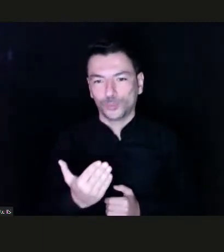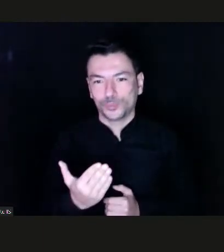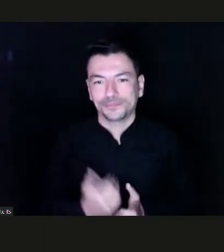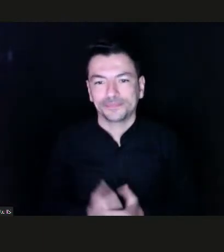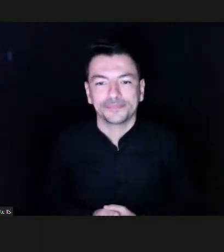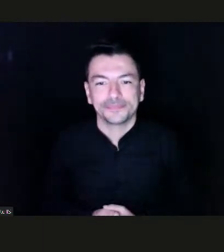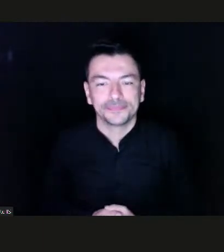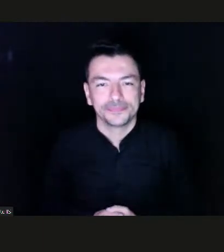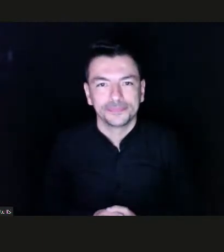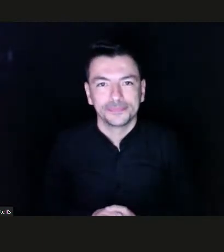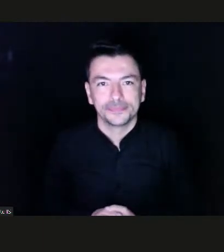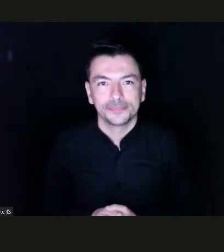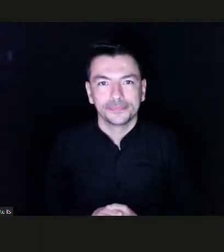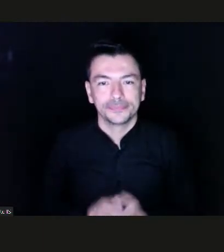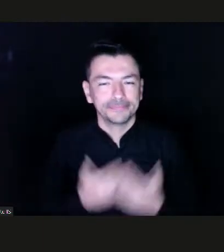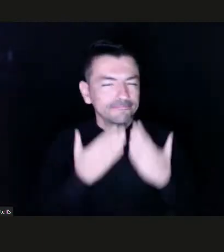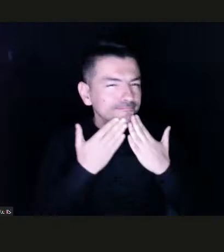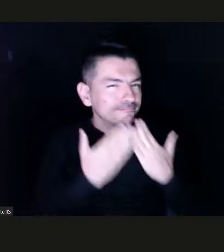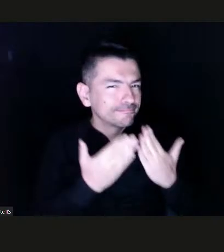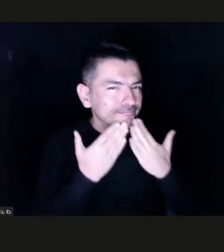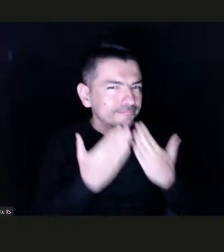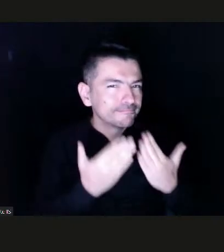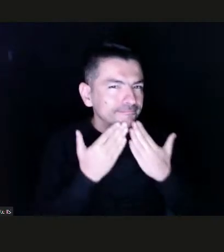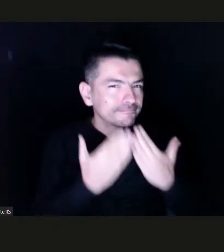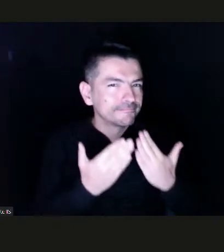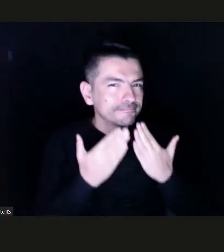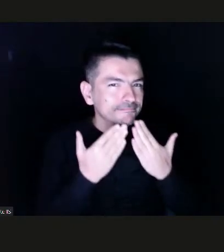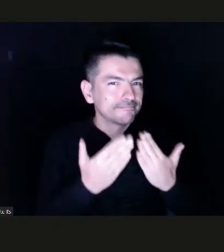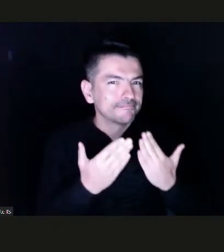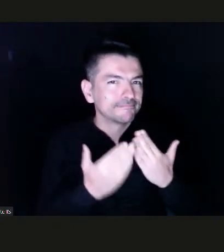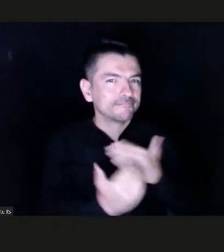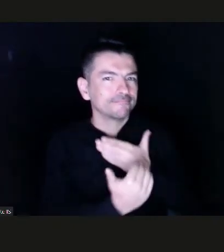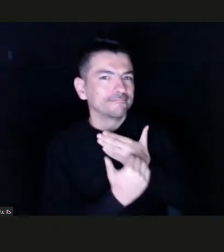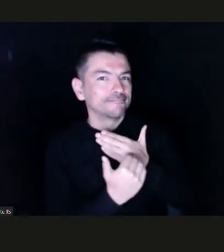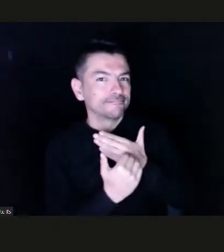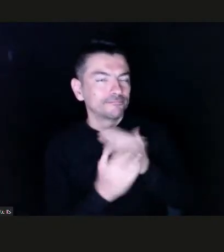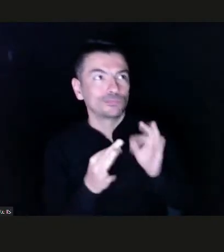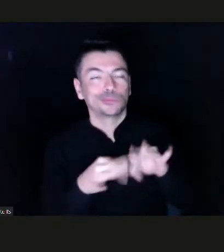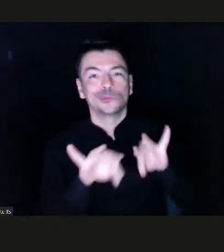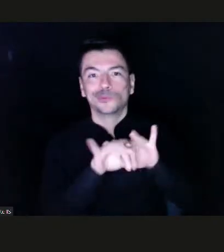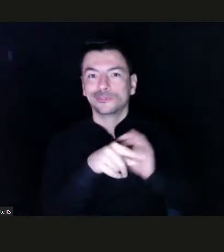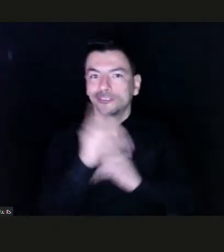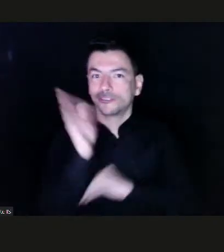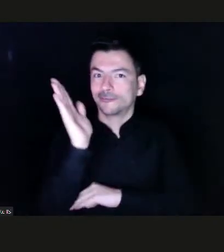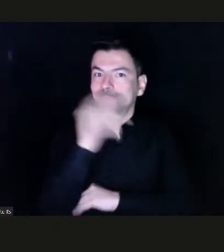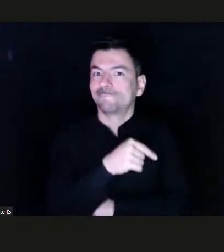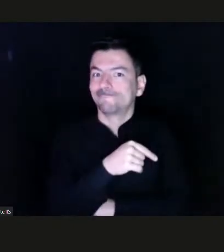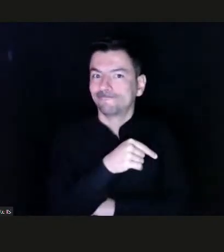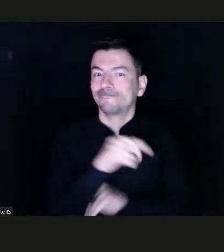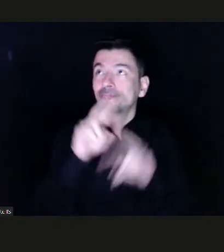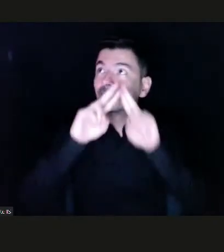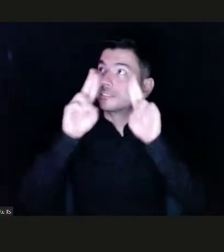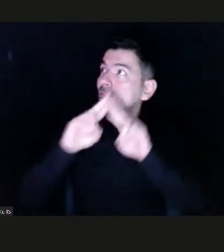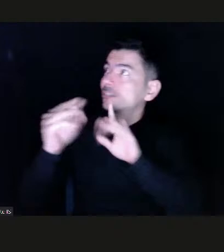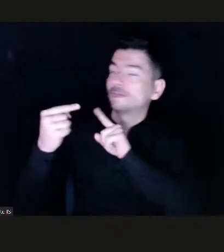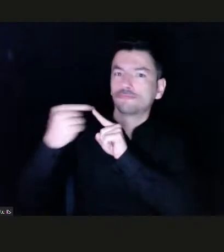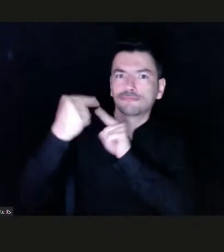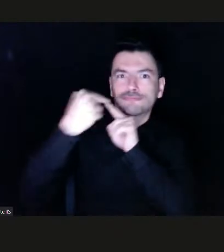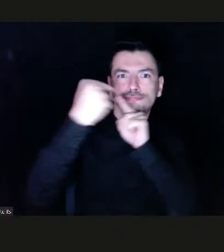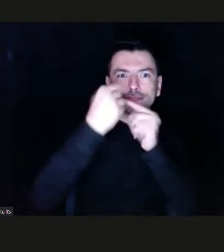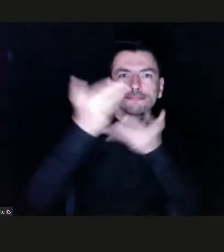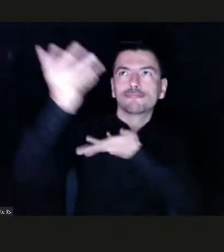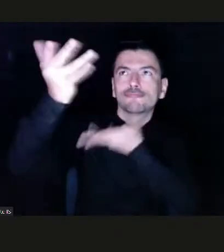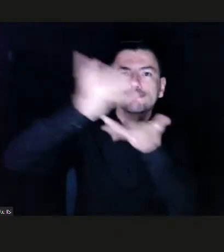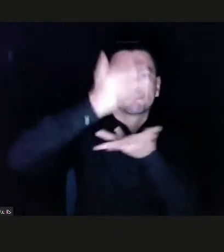this entire system to work, that we need to strengthen cooperation to achieve the transformation that is